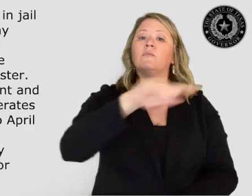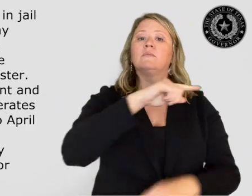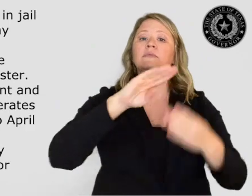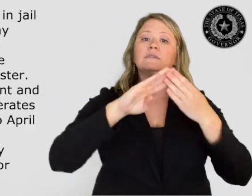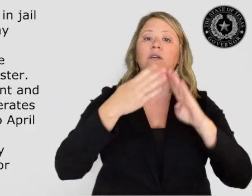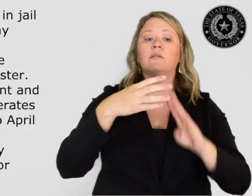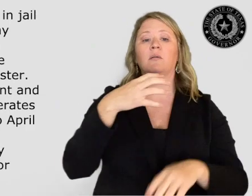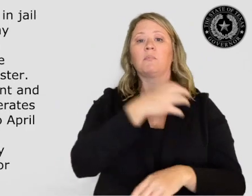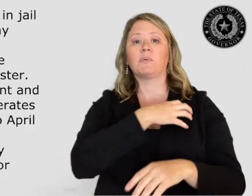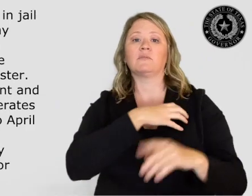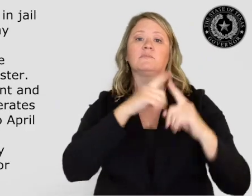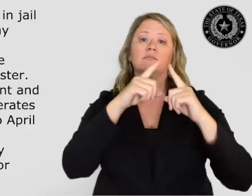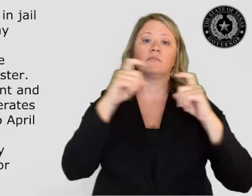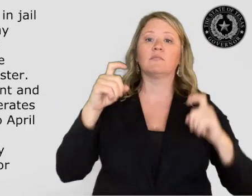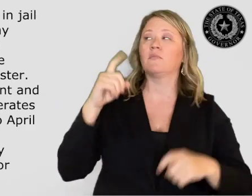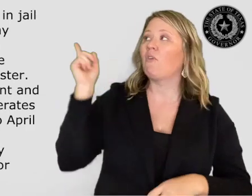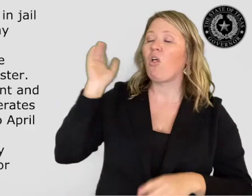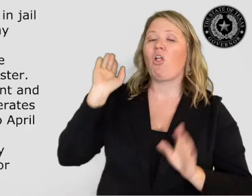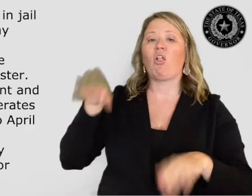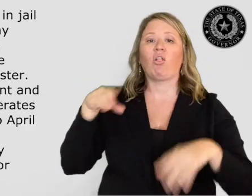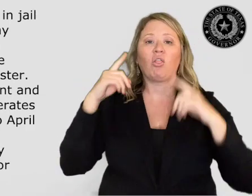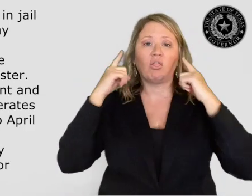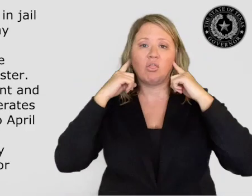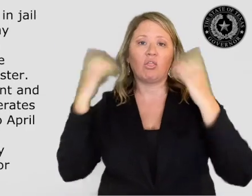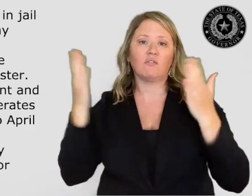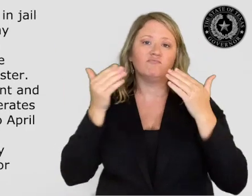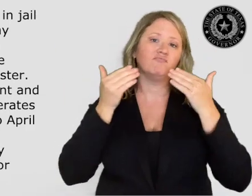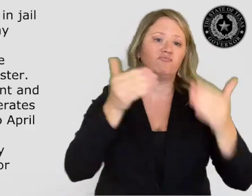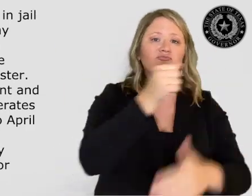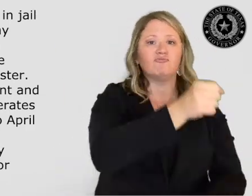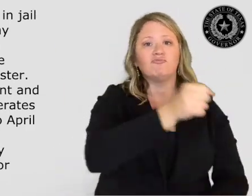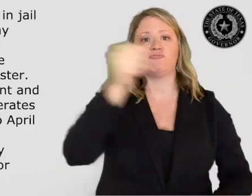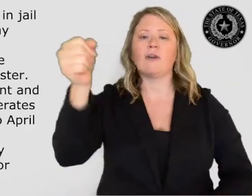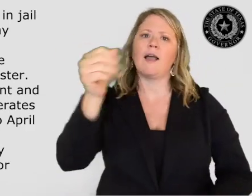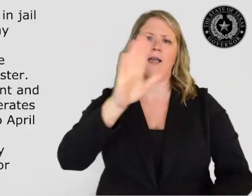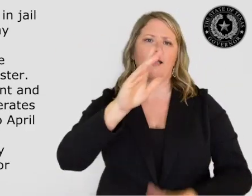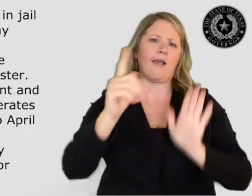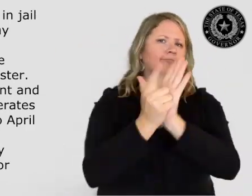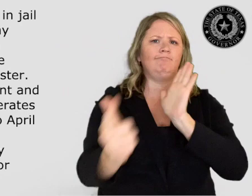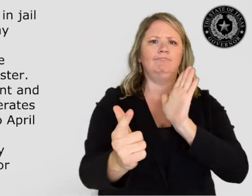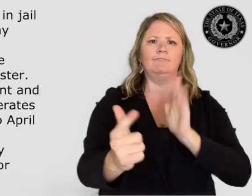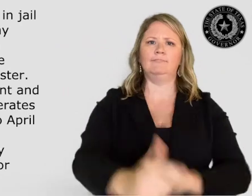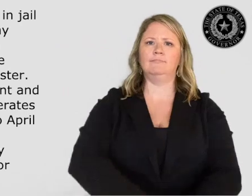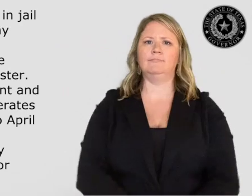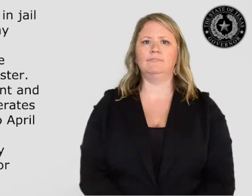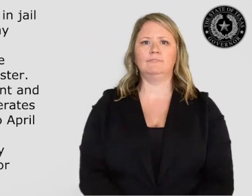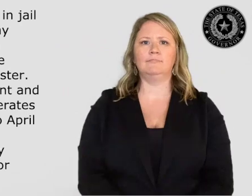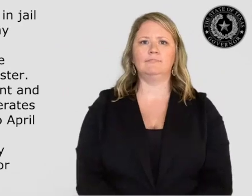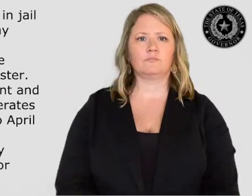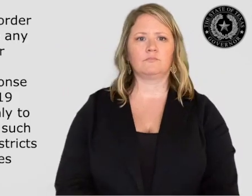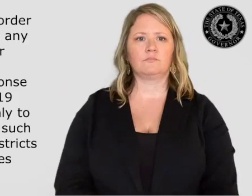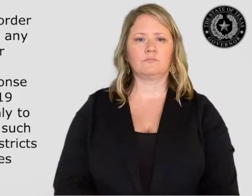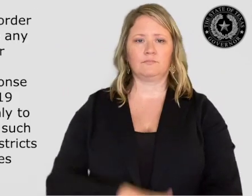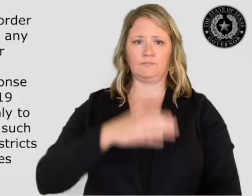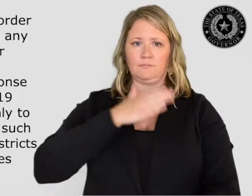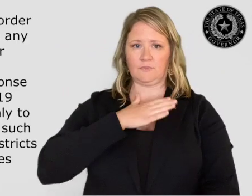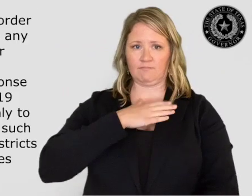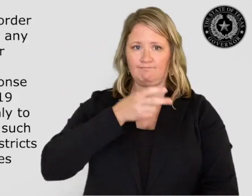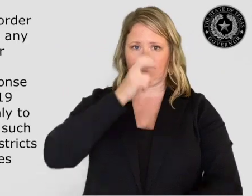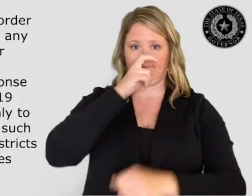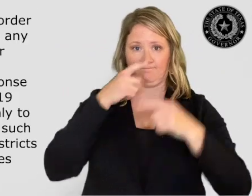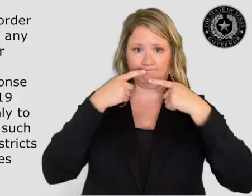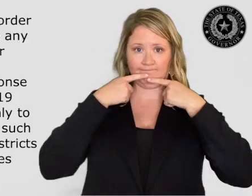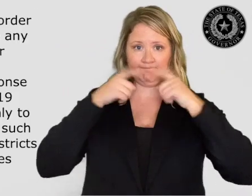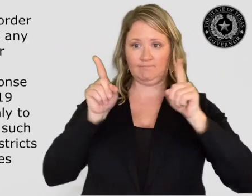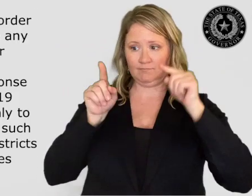COVID-19 disaster. This amendment and suspension operates retroactively to April 2, 2020, and supersedes any contrary local or state order. This executive order